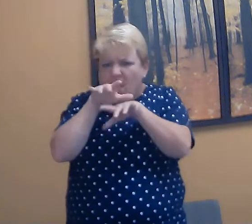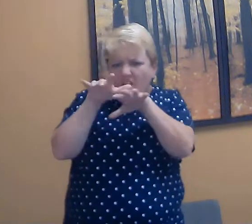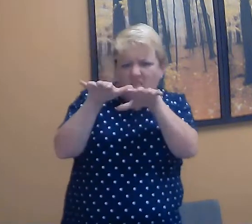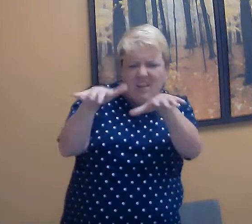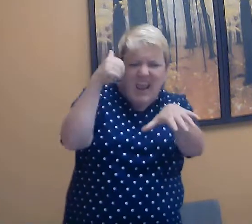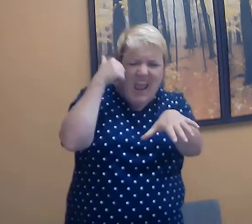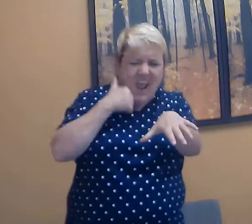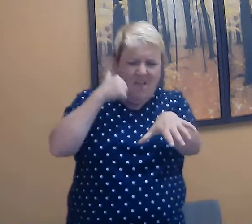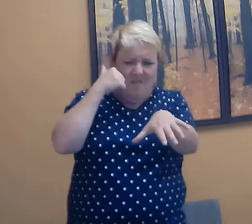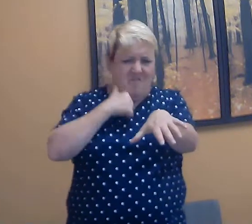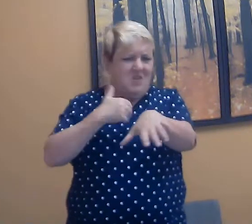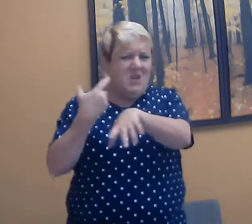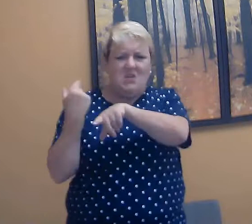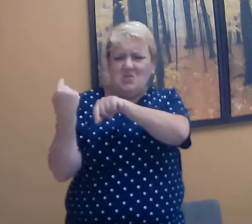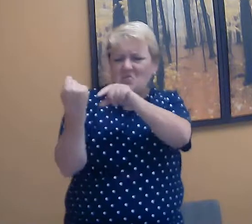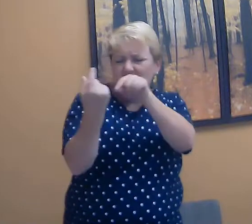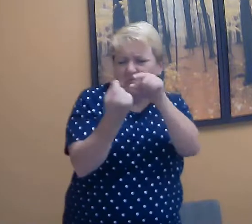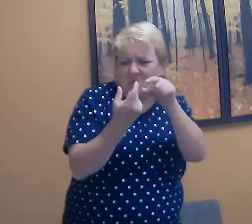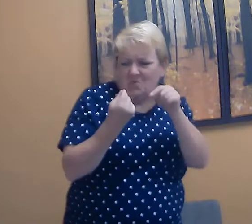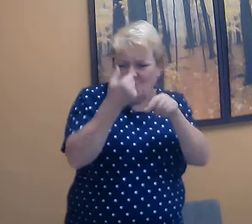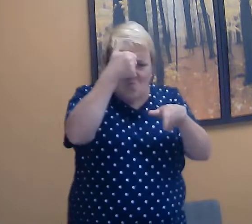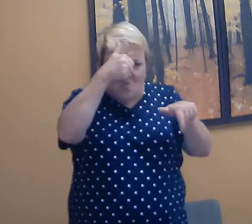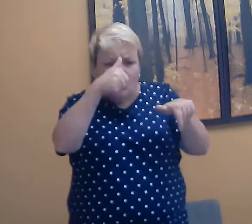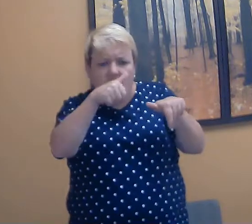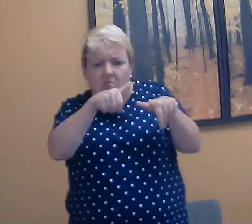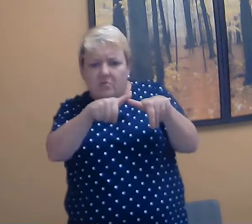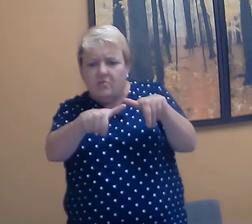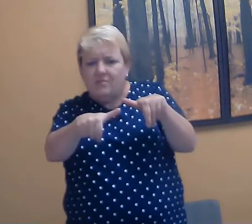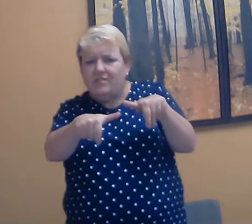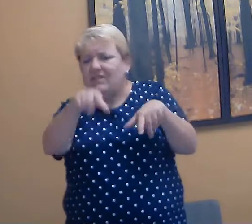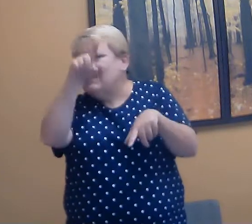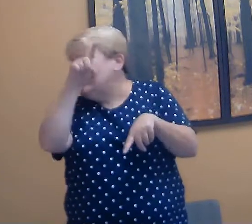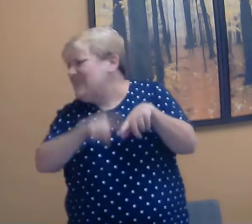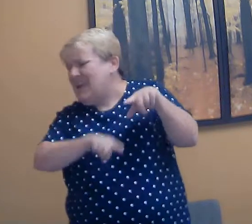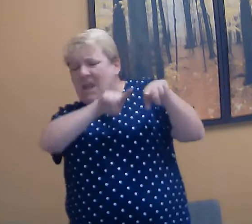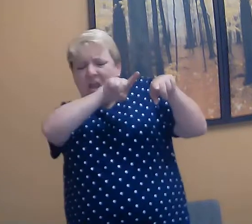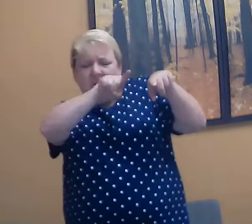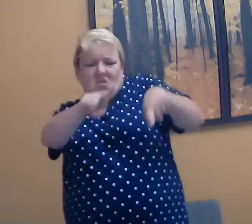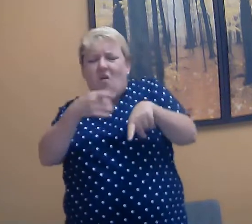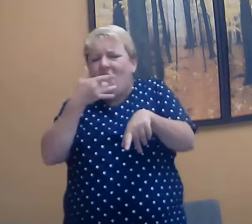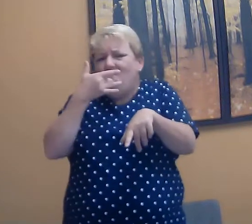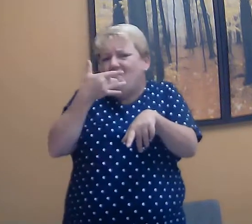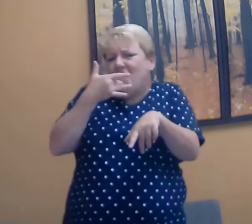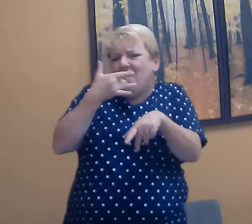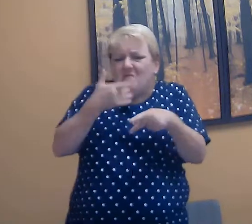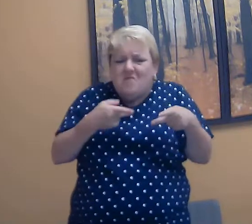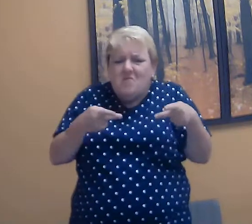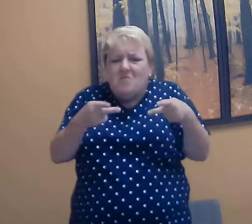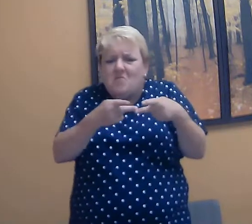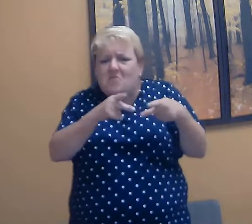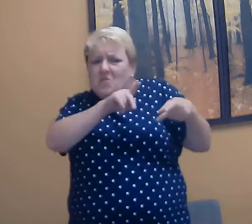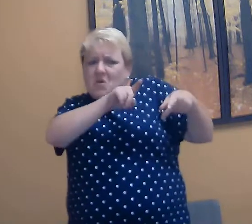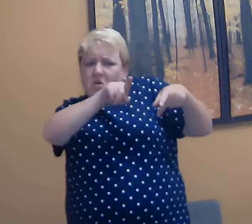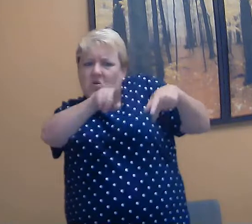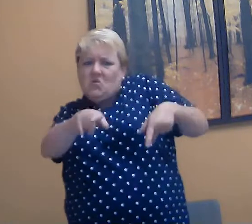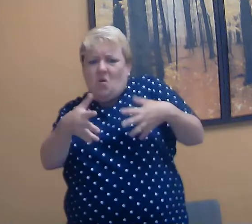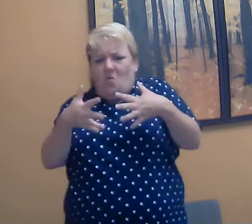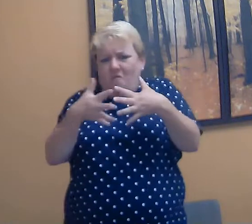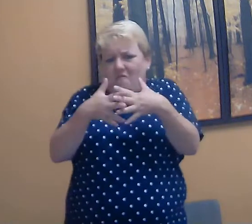everyday normal? Will you remember not getting to frequent your favorite hotspot or attend an Ohio State Buckeyes game?